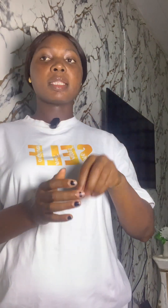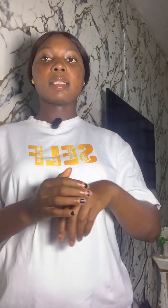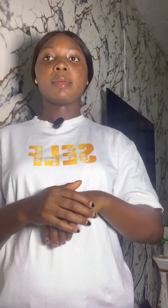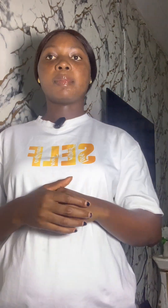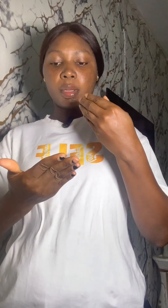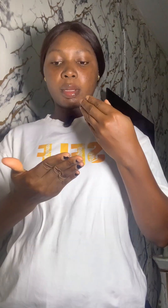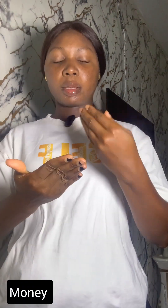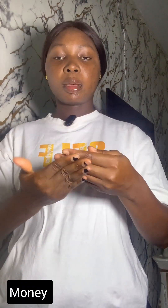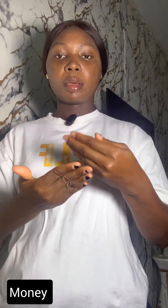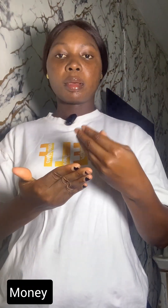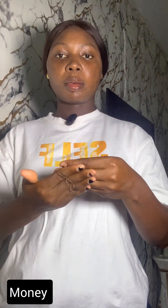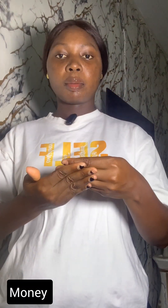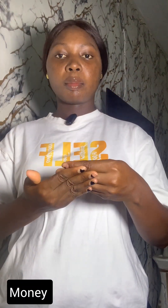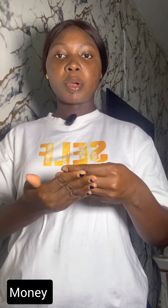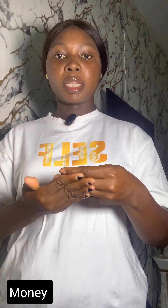30. Money,